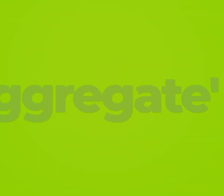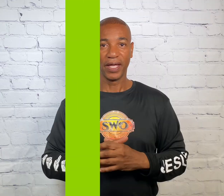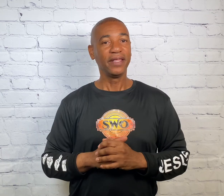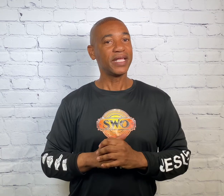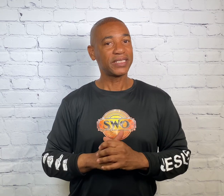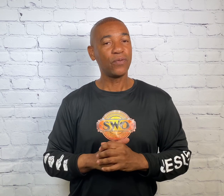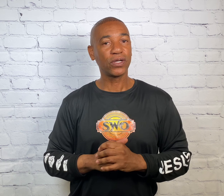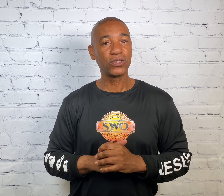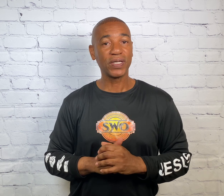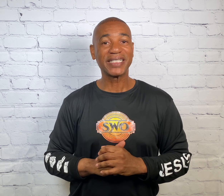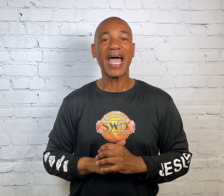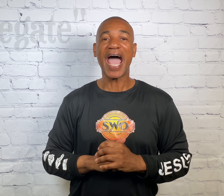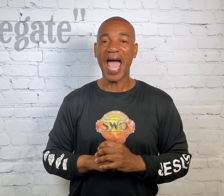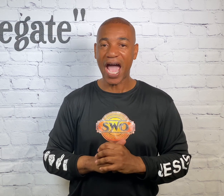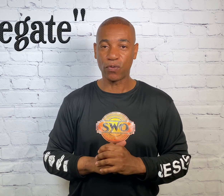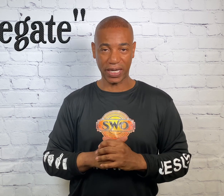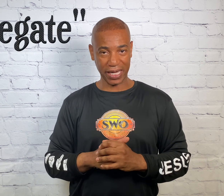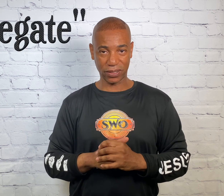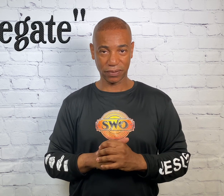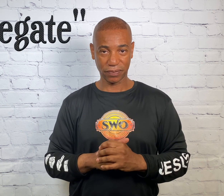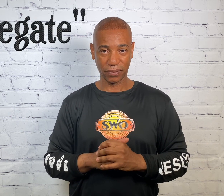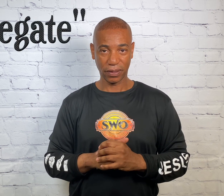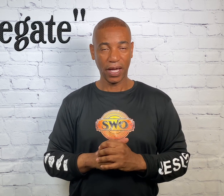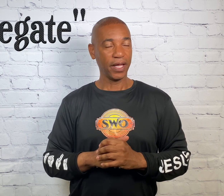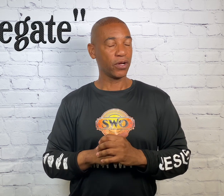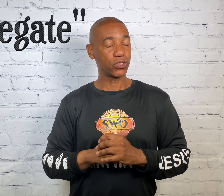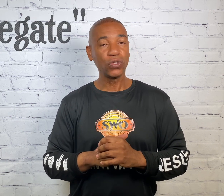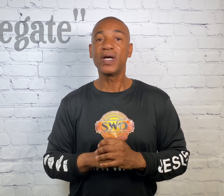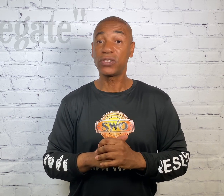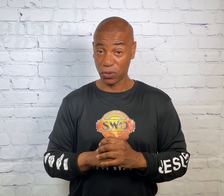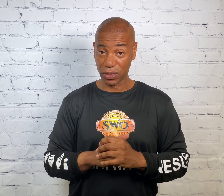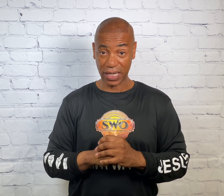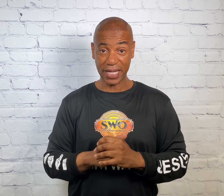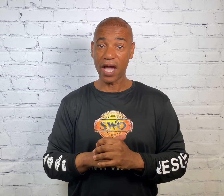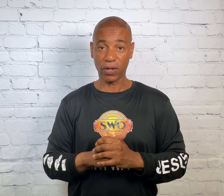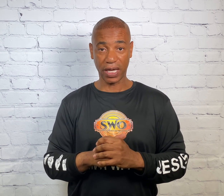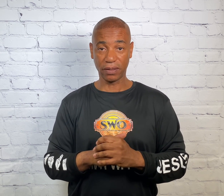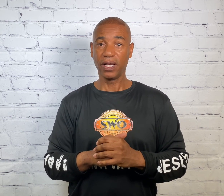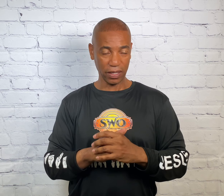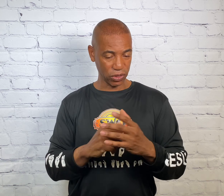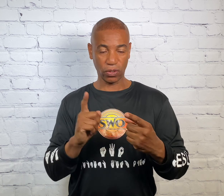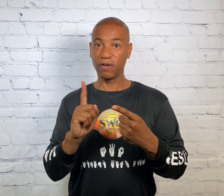The next sign we're going to do is aggregate. And there are 2 ways to do the sign aggregate. Let me show you the